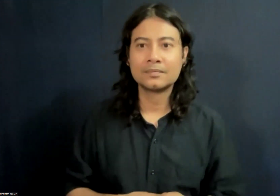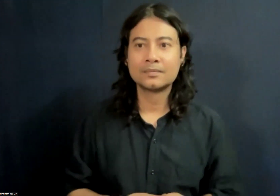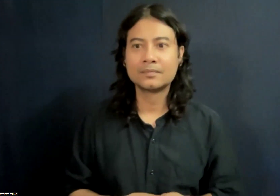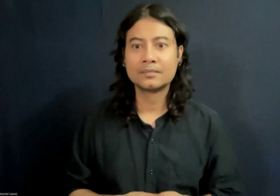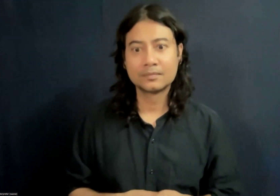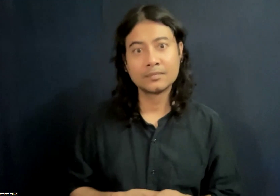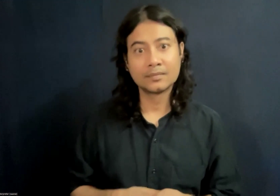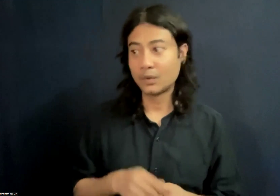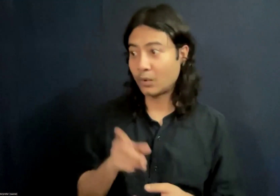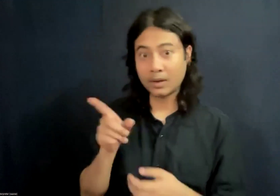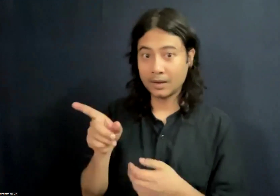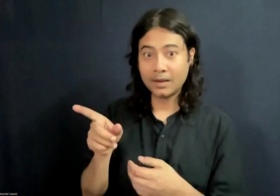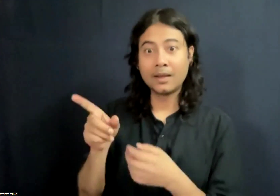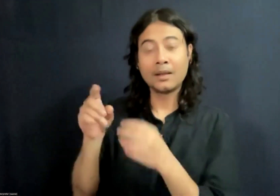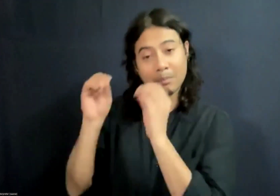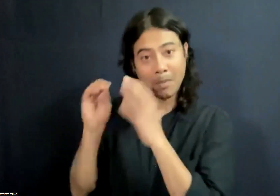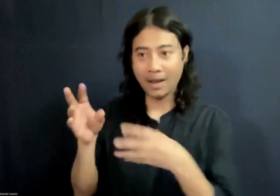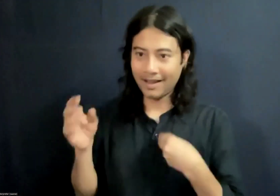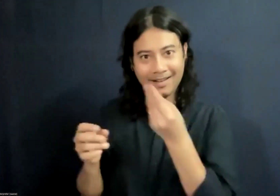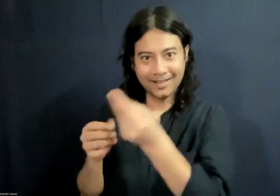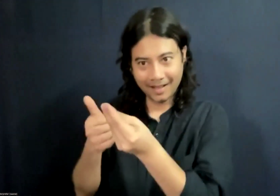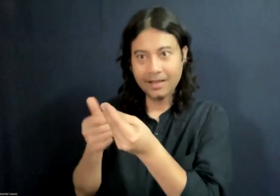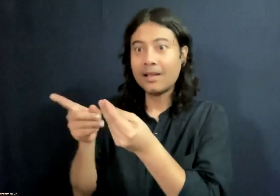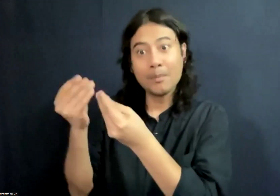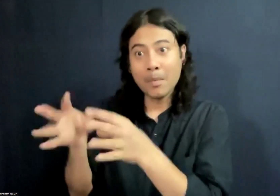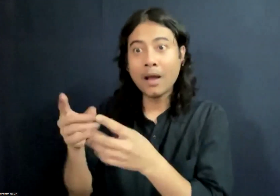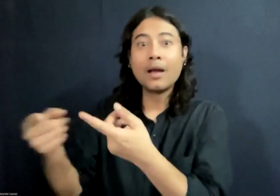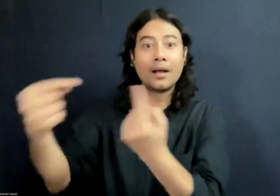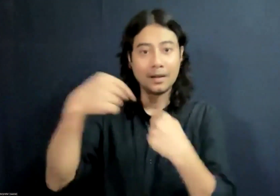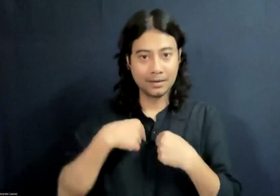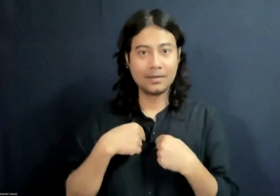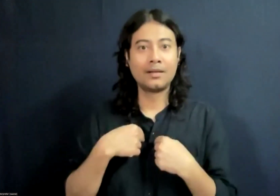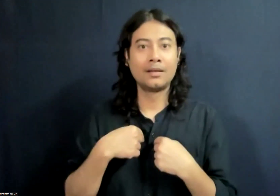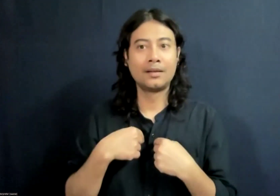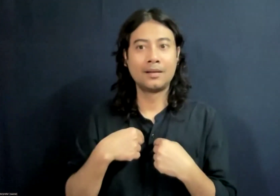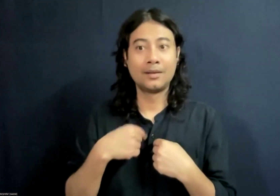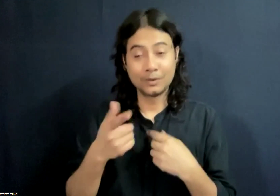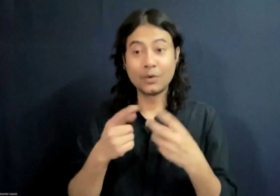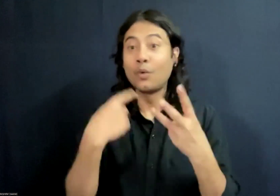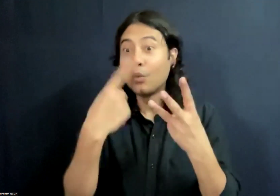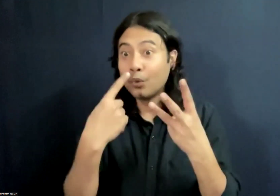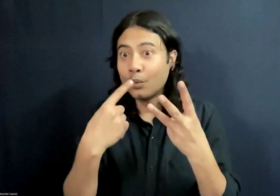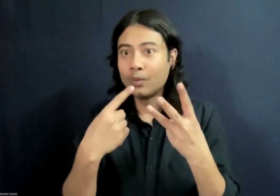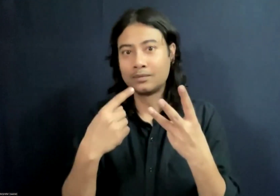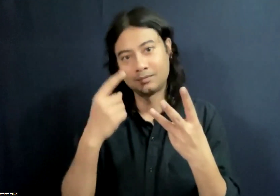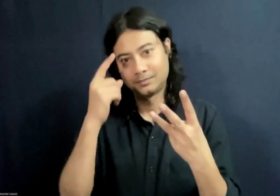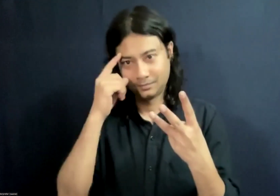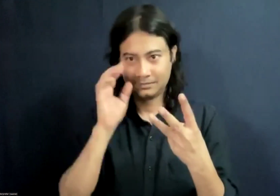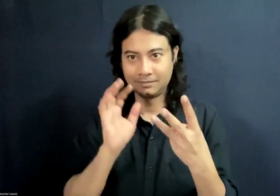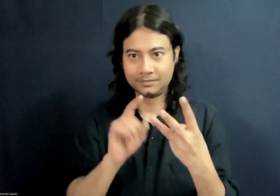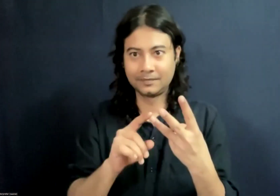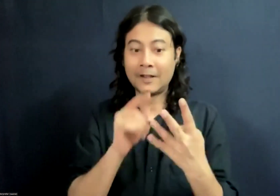Yeah, so be careful when you give charity next time. So let's look at some pictures.